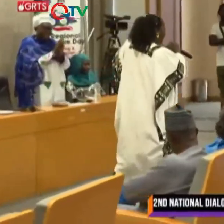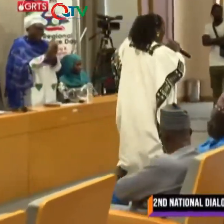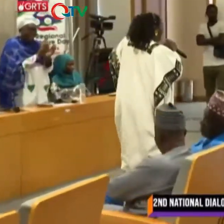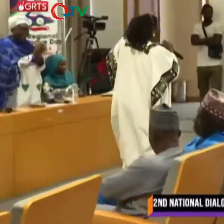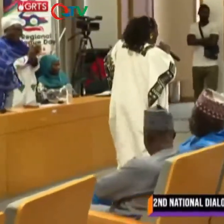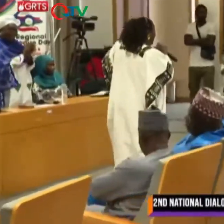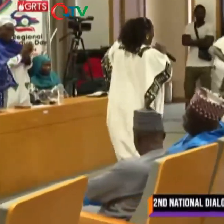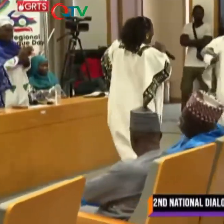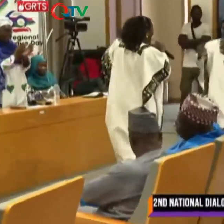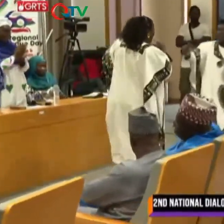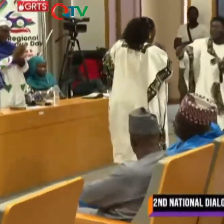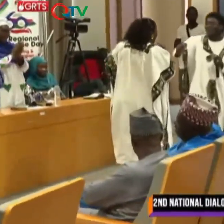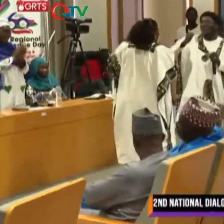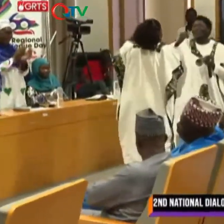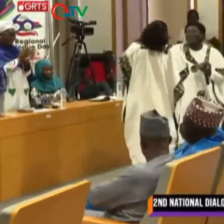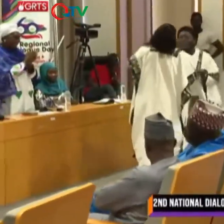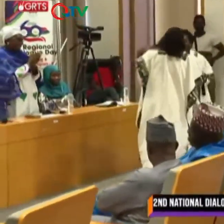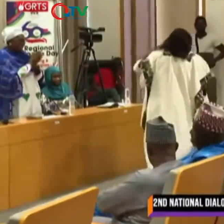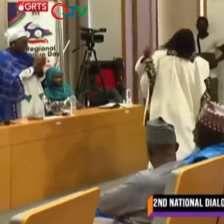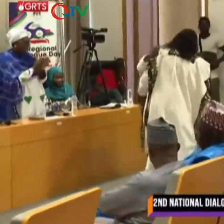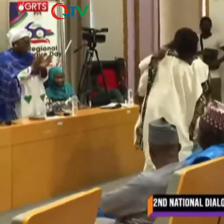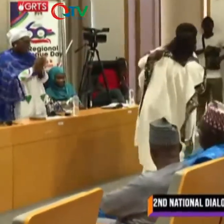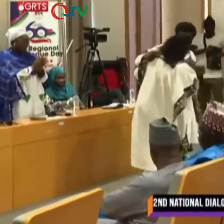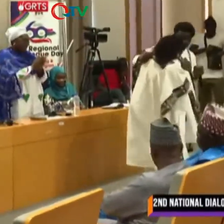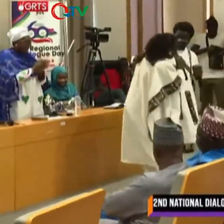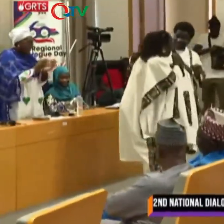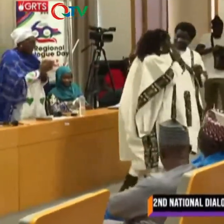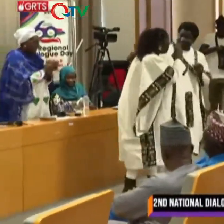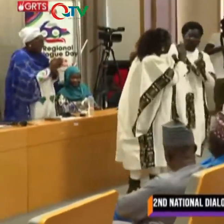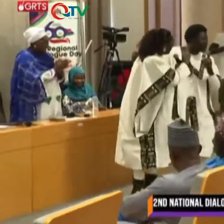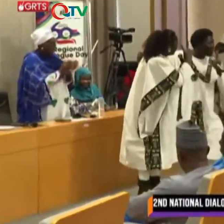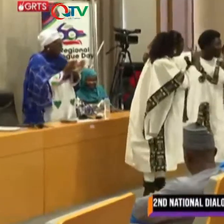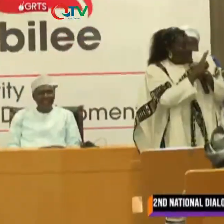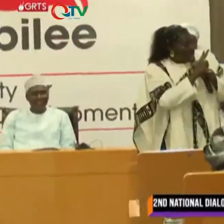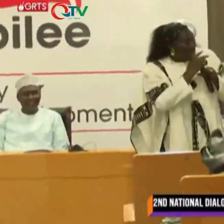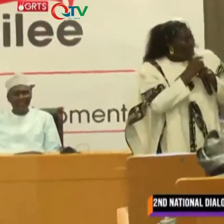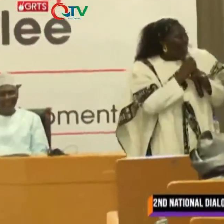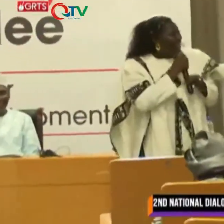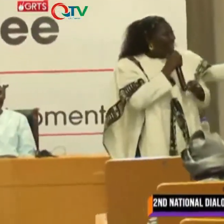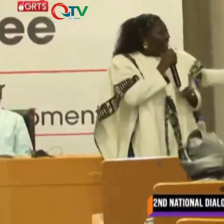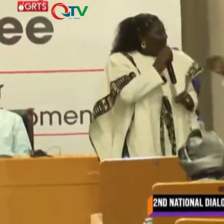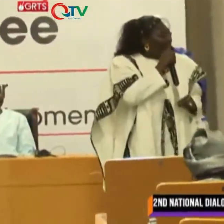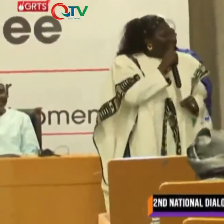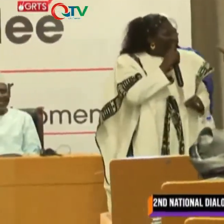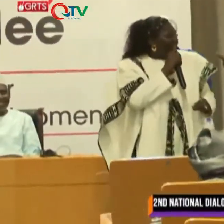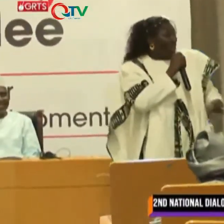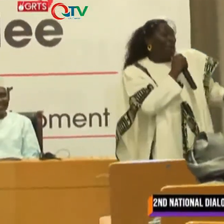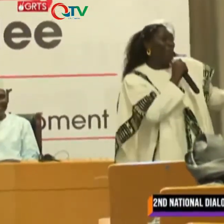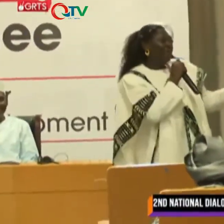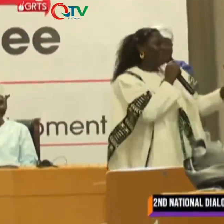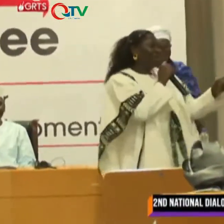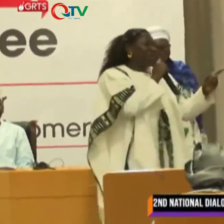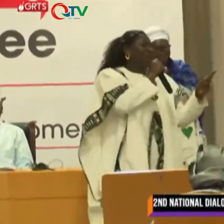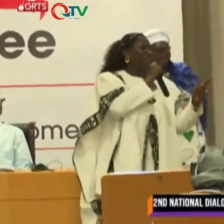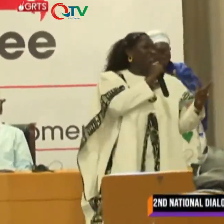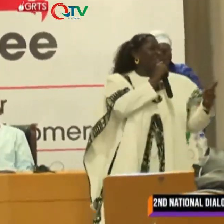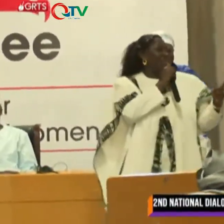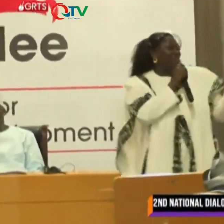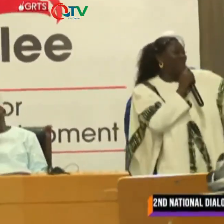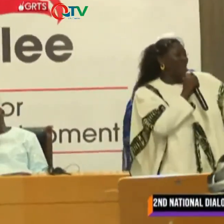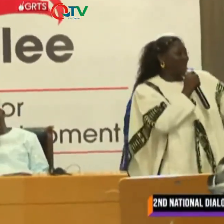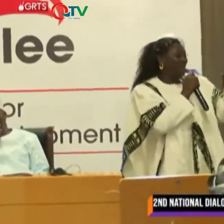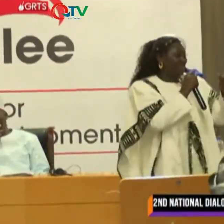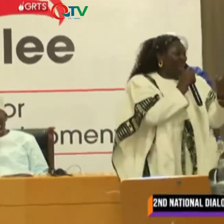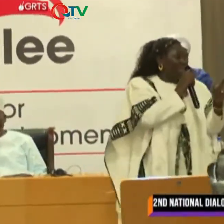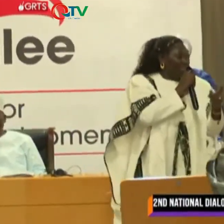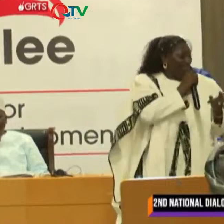sonka ndan se obu ndan kuyobu mo fulo doron kili mbakili may gena wala seri